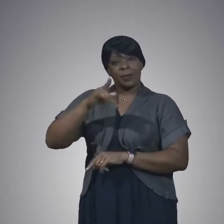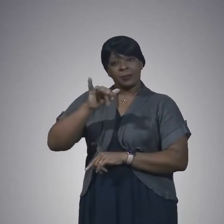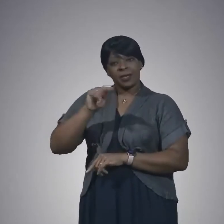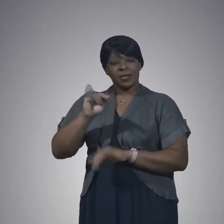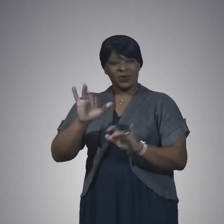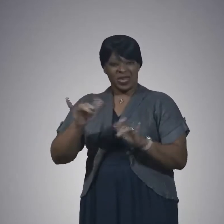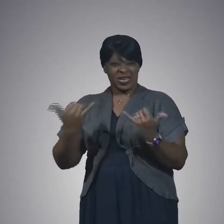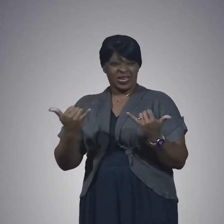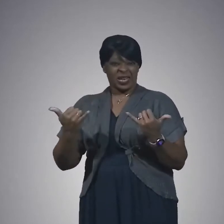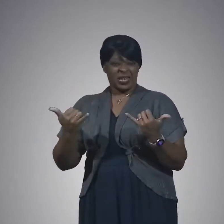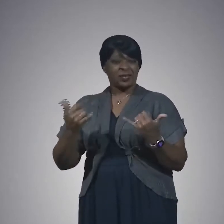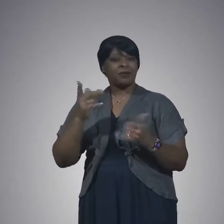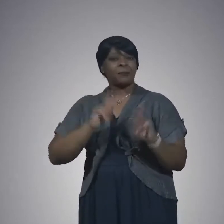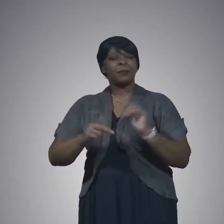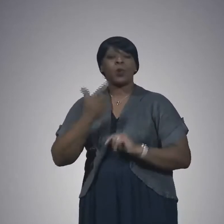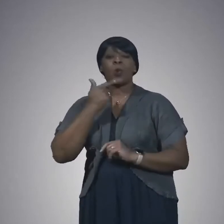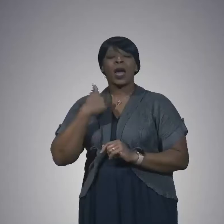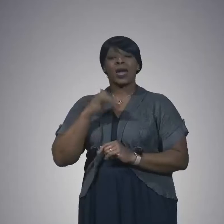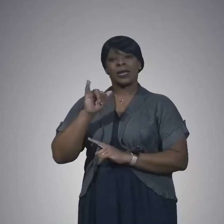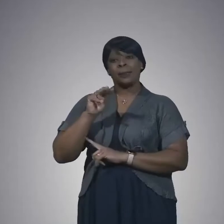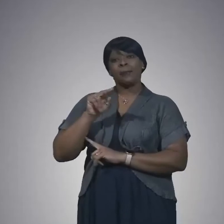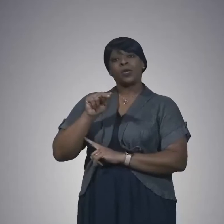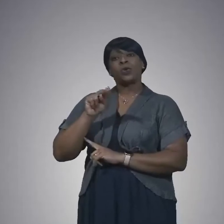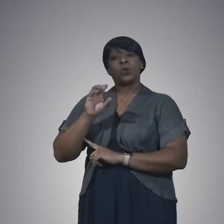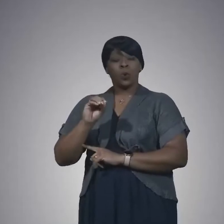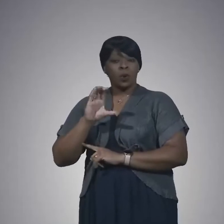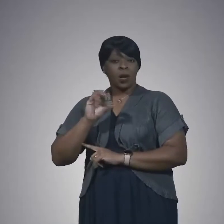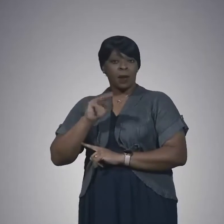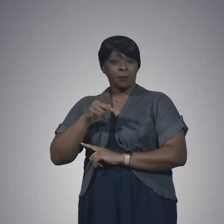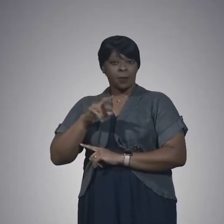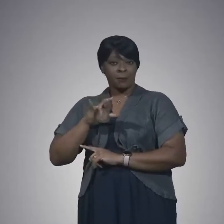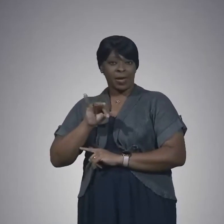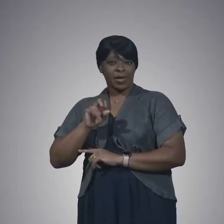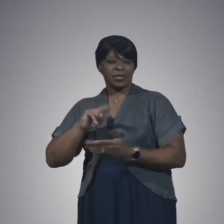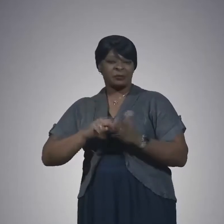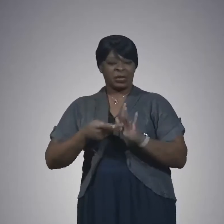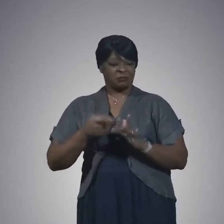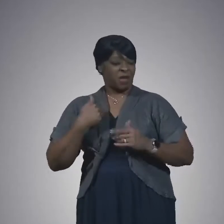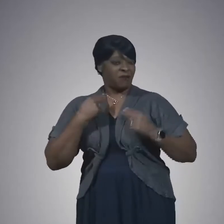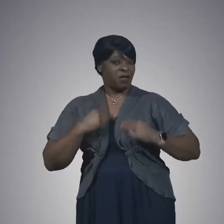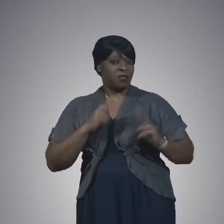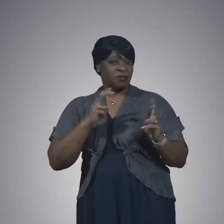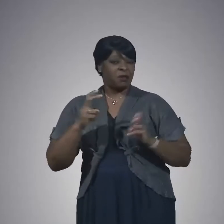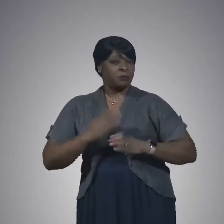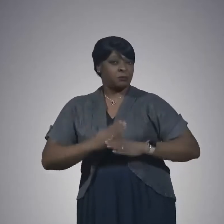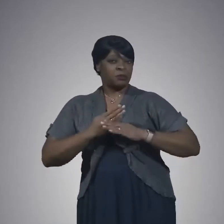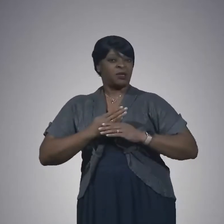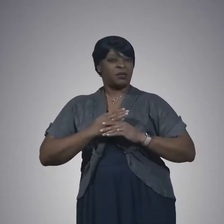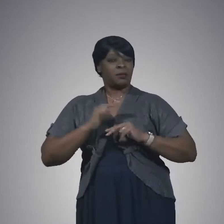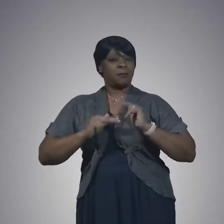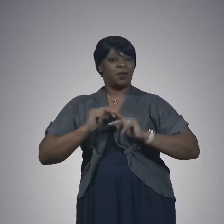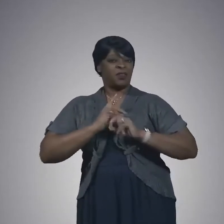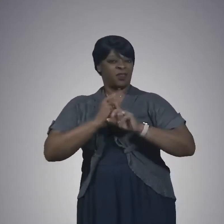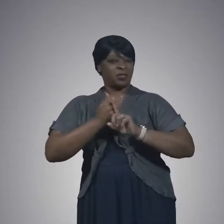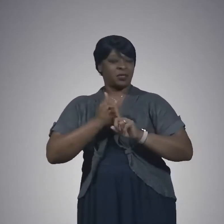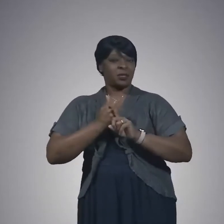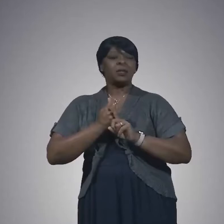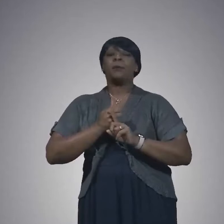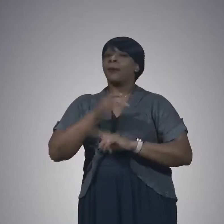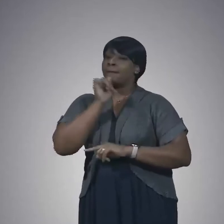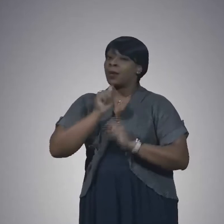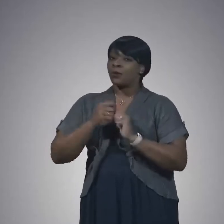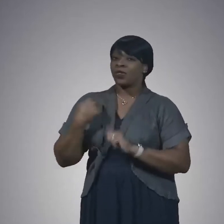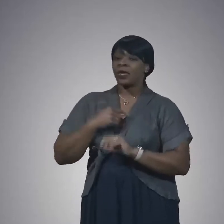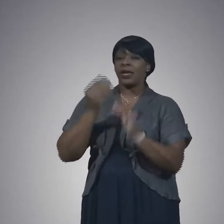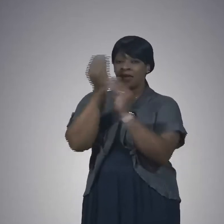that today for people who are immunocompromised. So if you'll bear with us, I know I've said it before, but more information will be coming. Now,